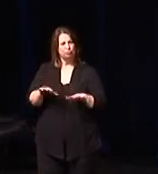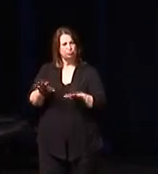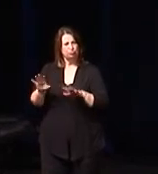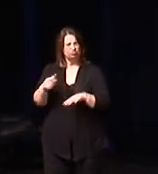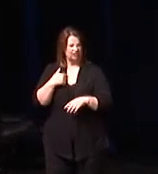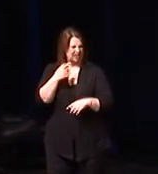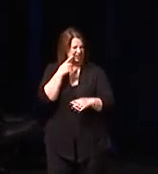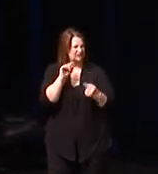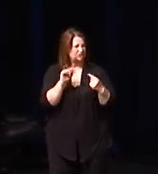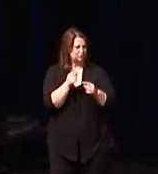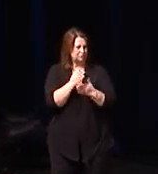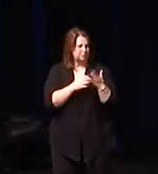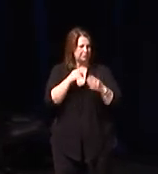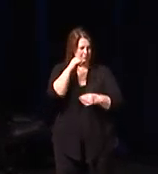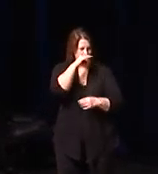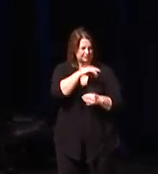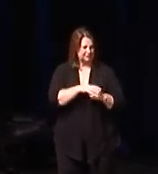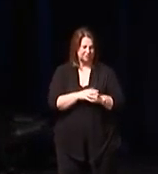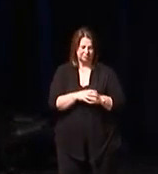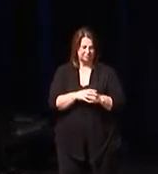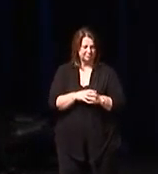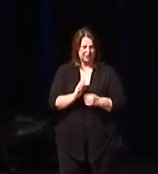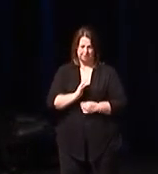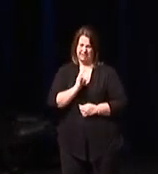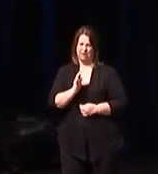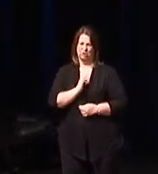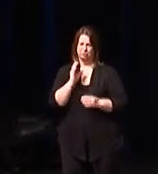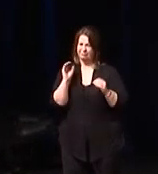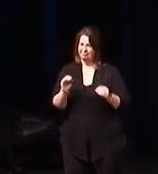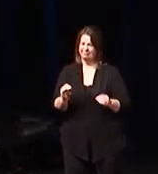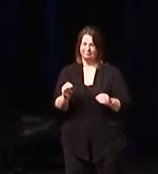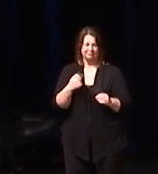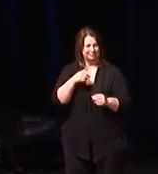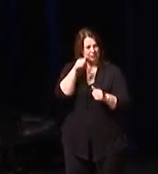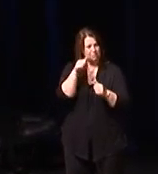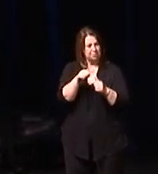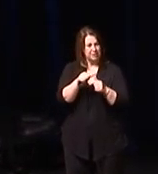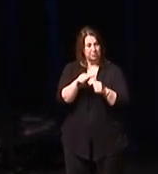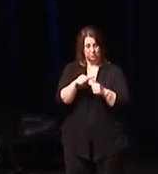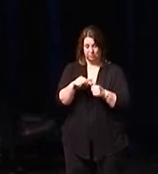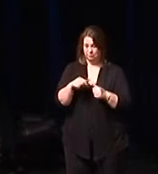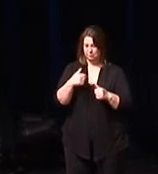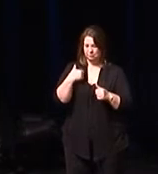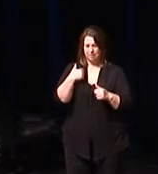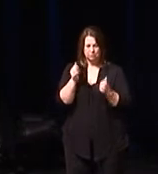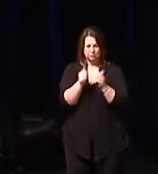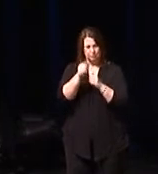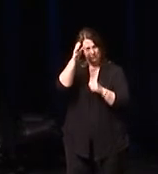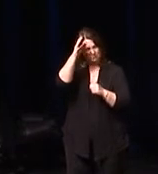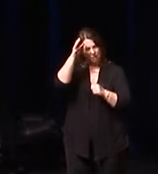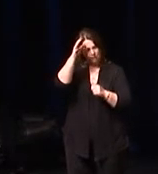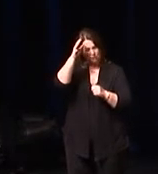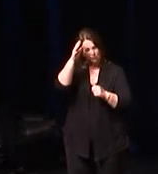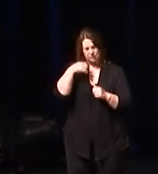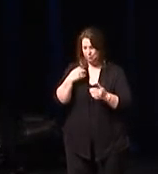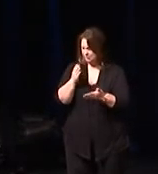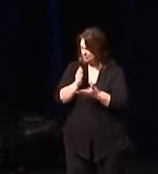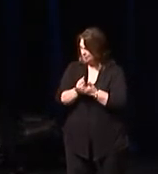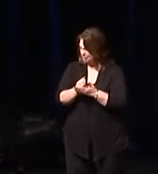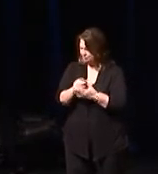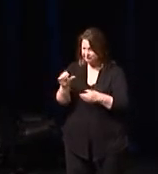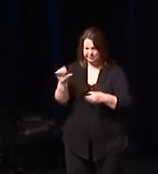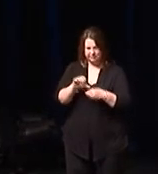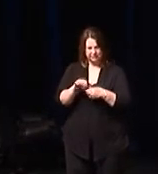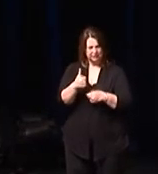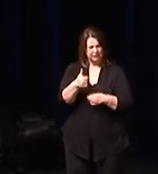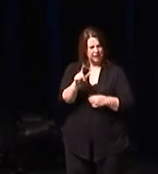some of these kids. You know, I remember one time I went out with a dad and this kid, we stopped at a gas station and this kid